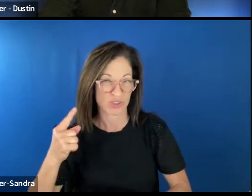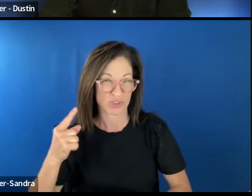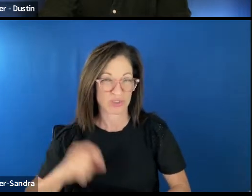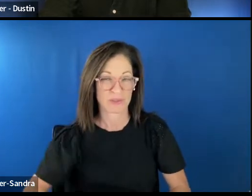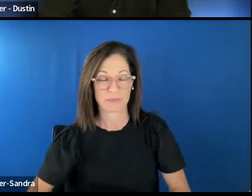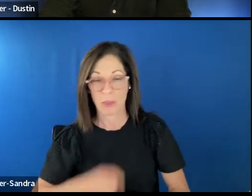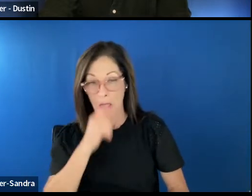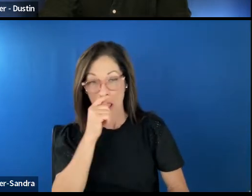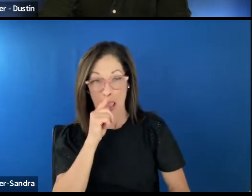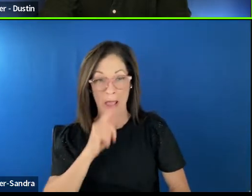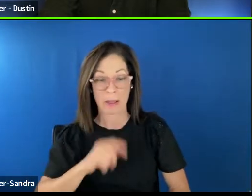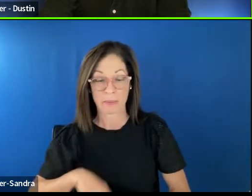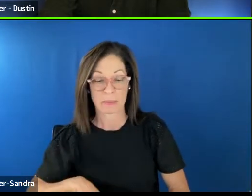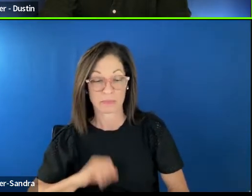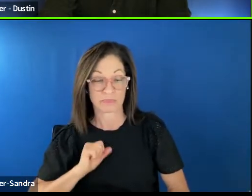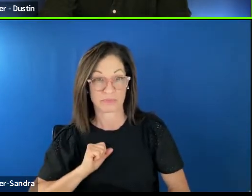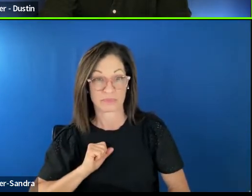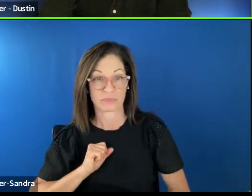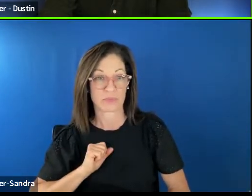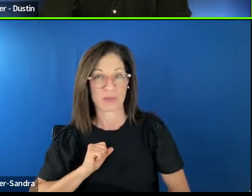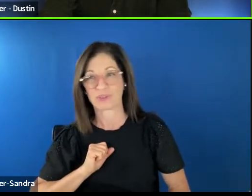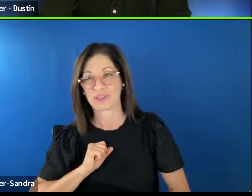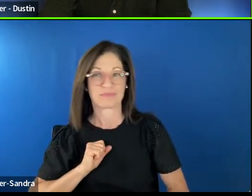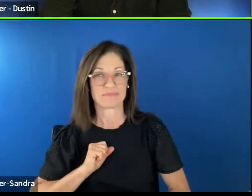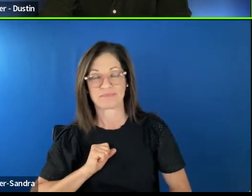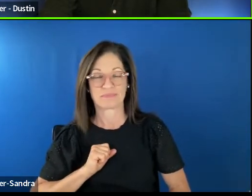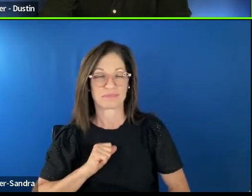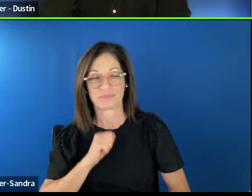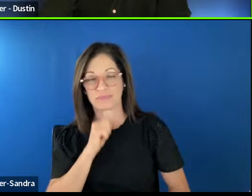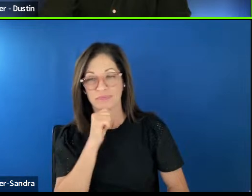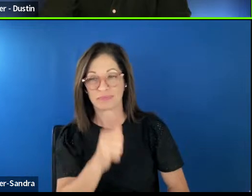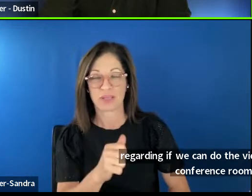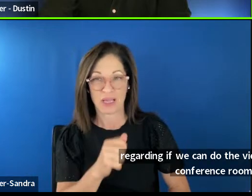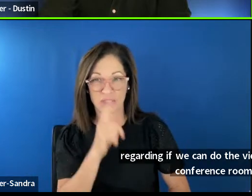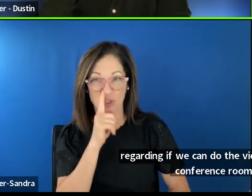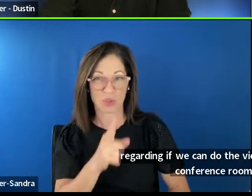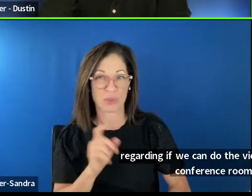I admit that I'm just not confident with voting on that.